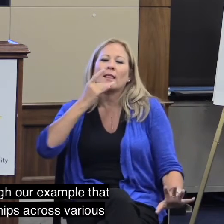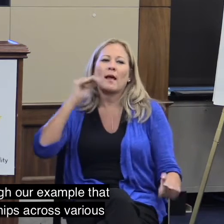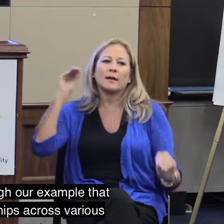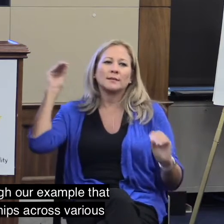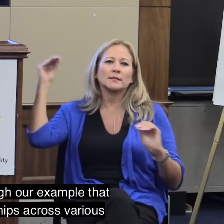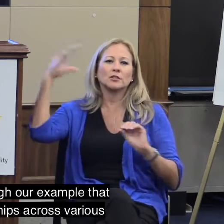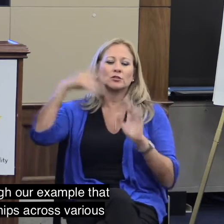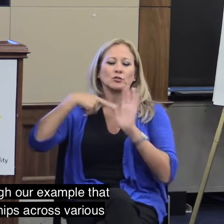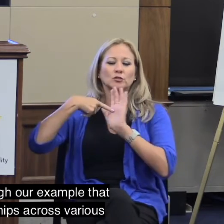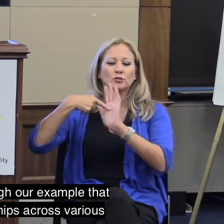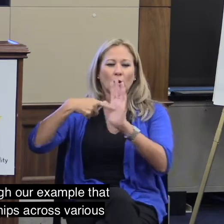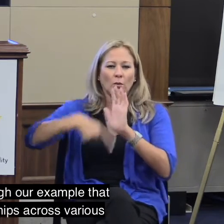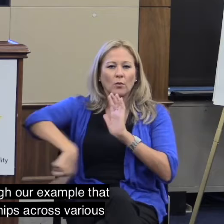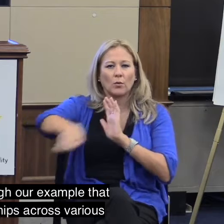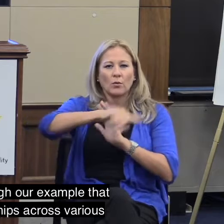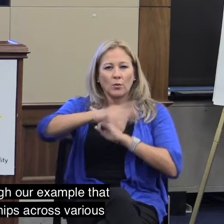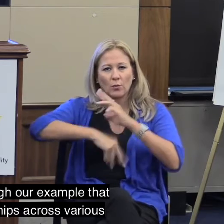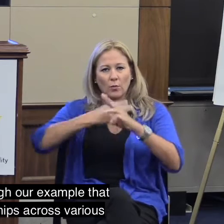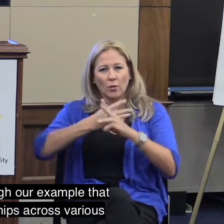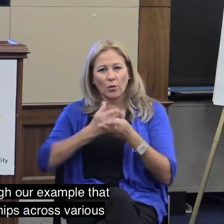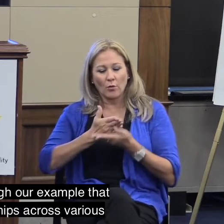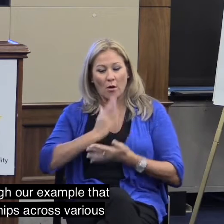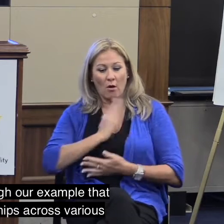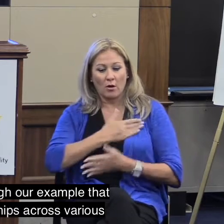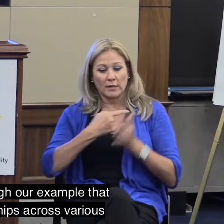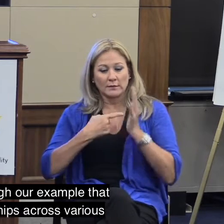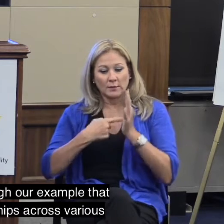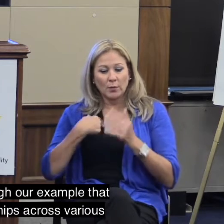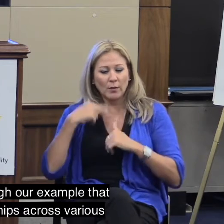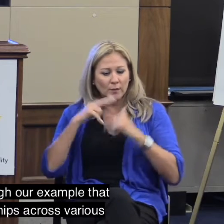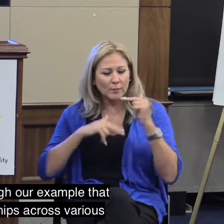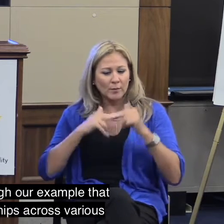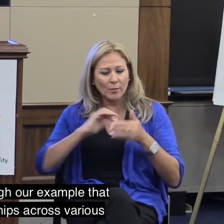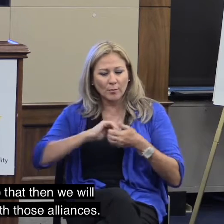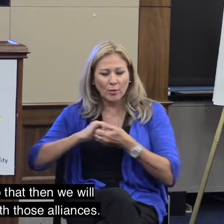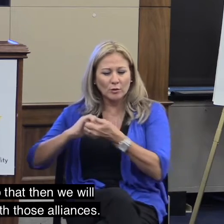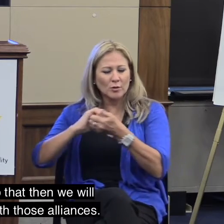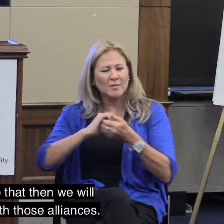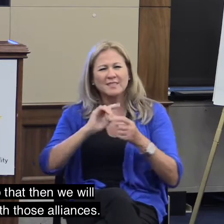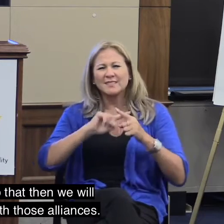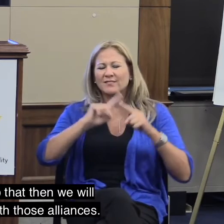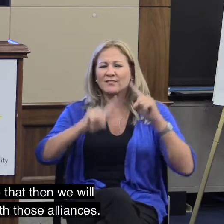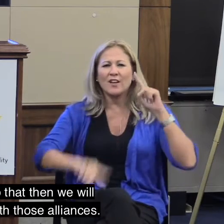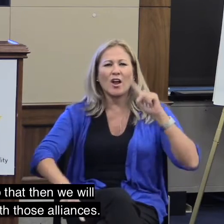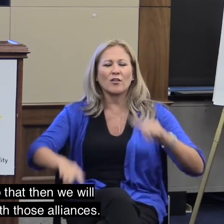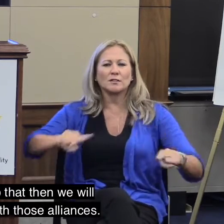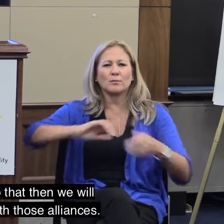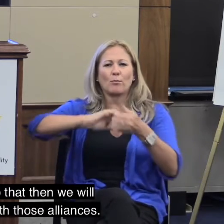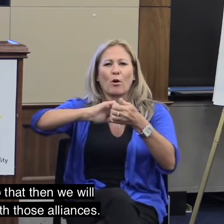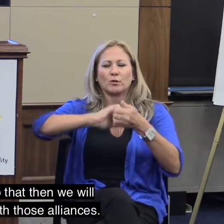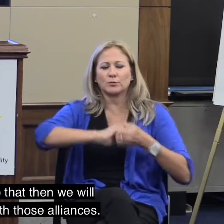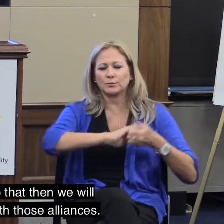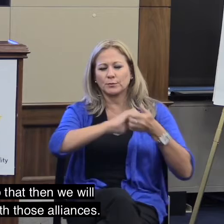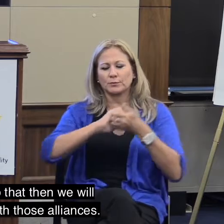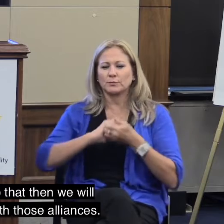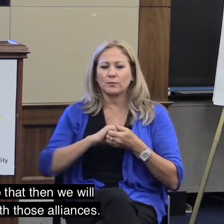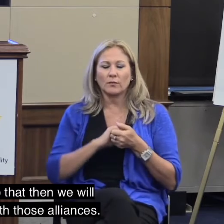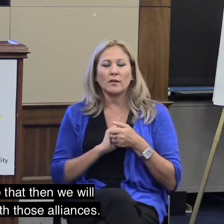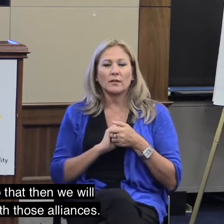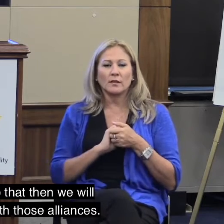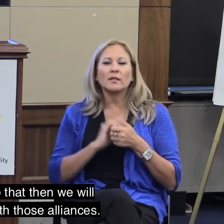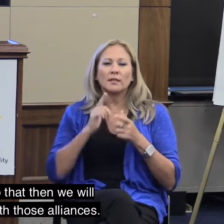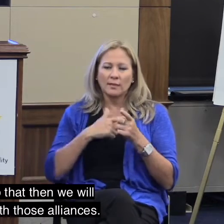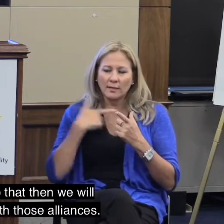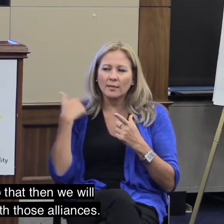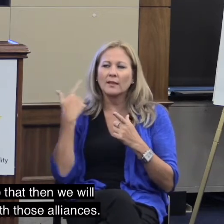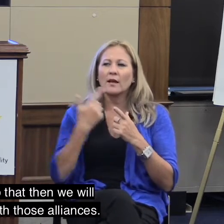world through our example that we can still build partnerships across various lines. Because as we do that, then